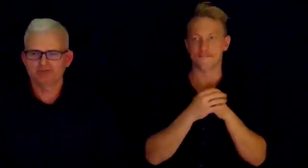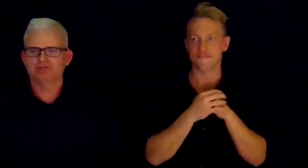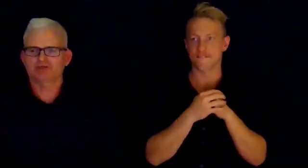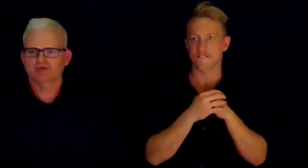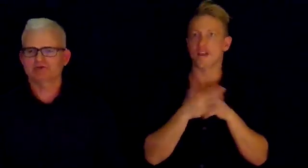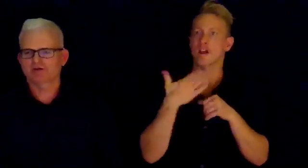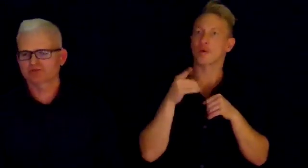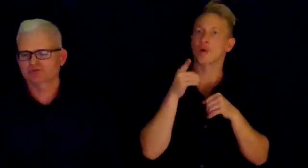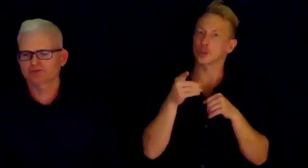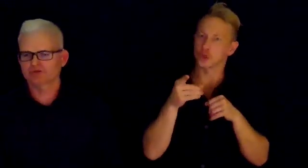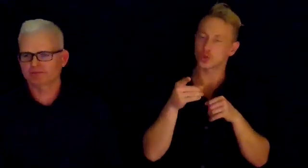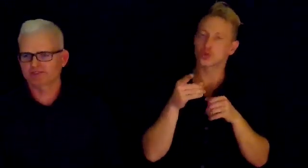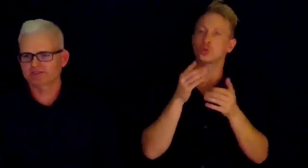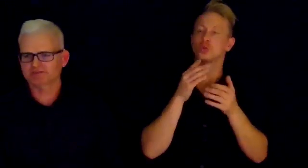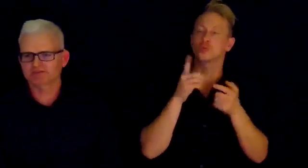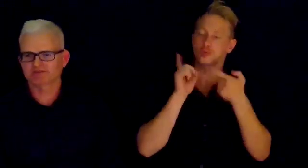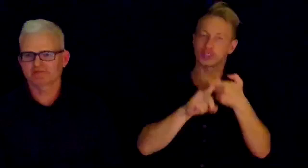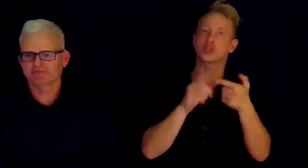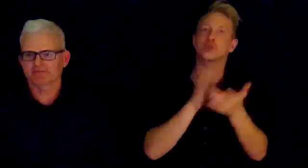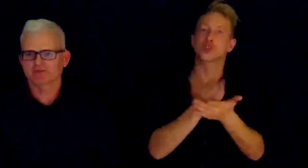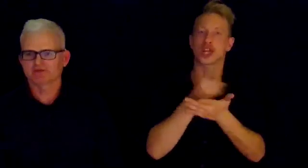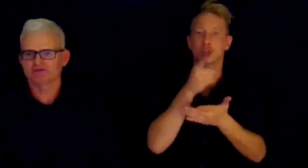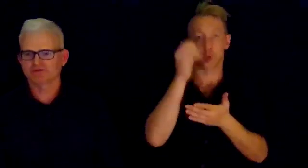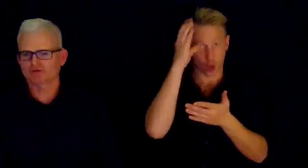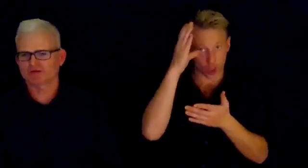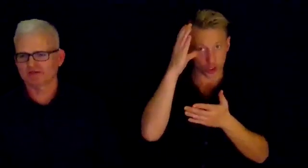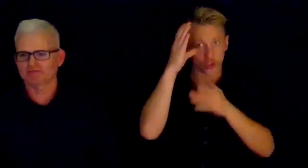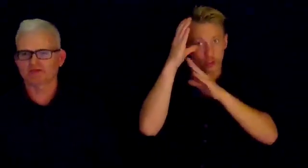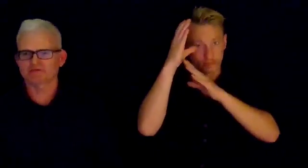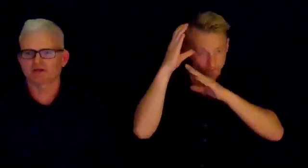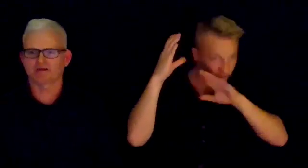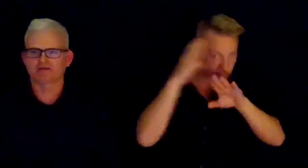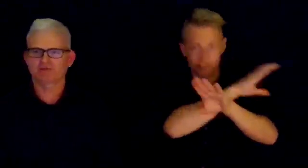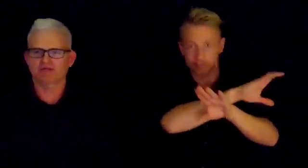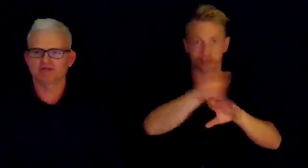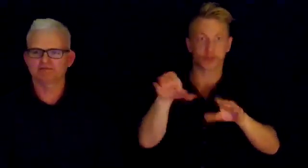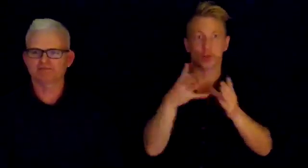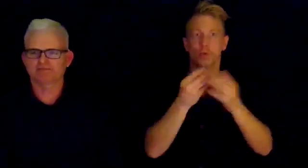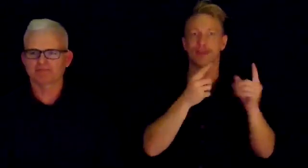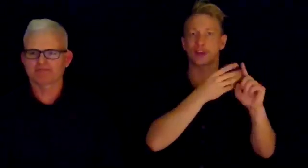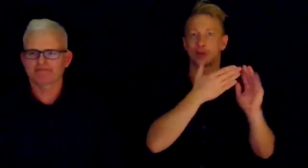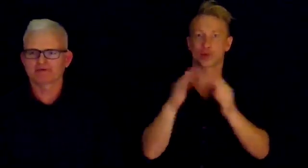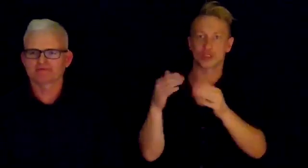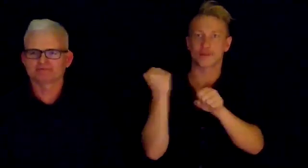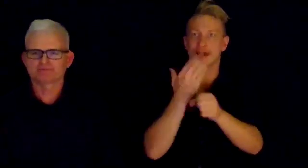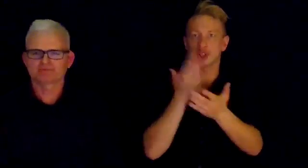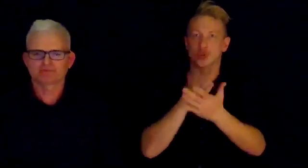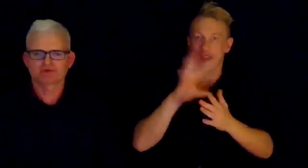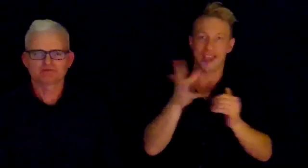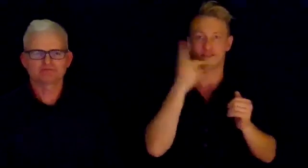and continue to share that knowledge with your peers to ensure they get the best out of their plan.